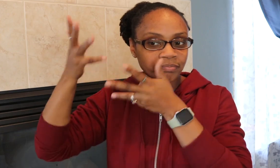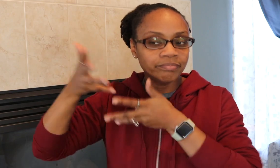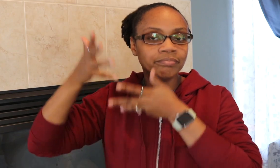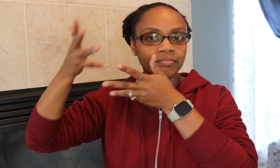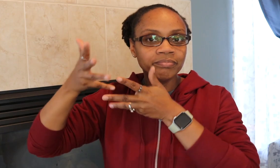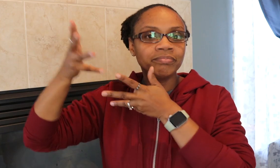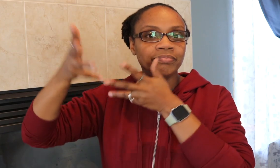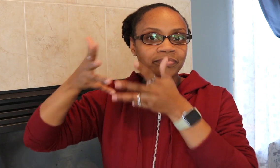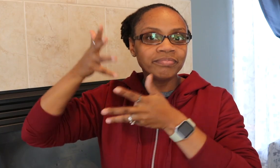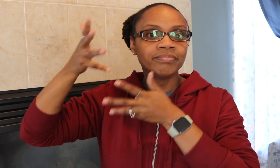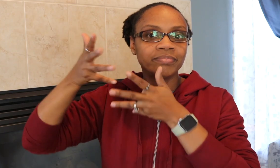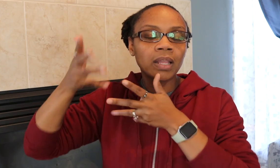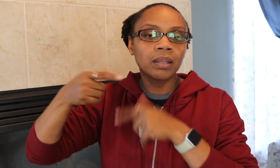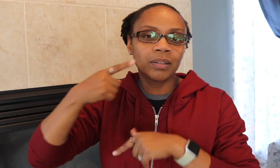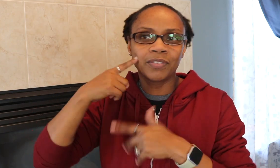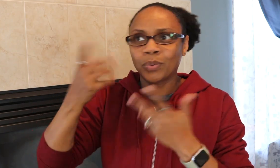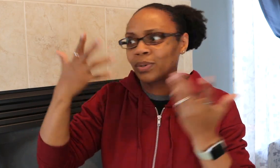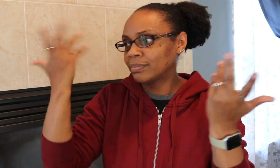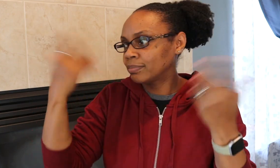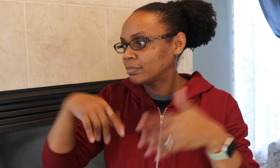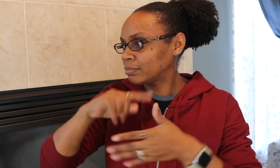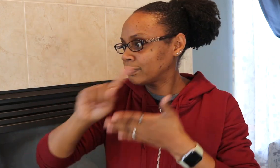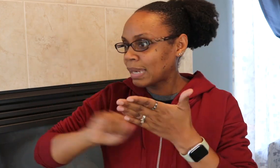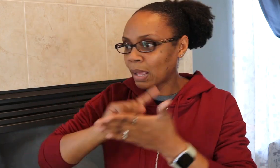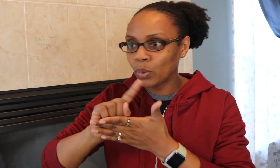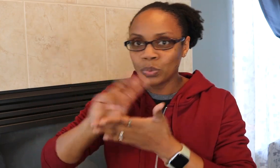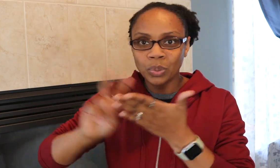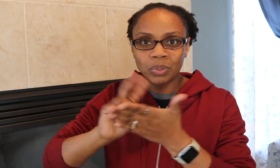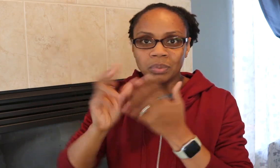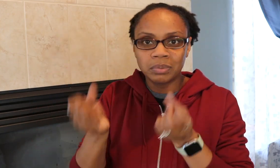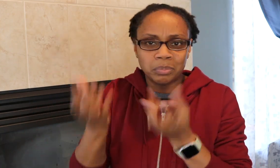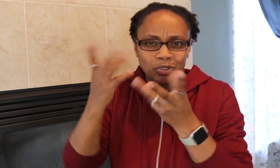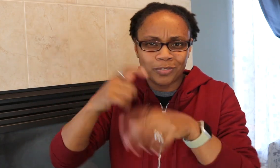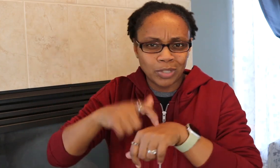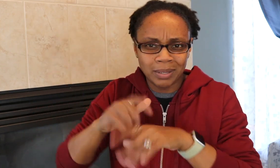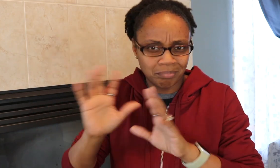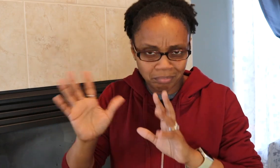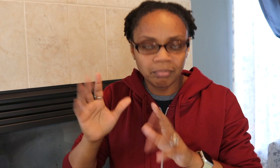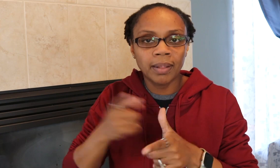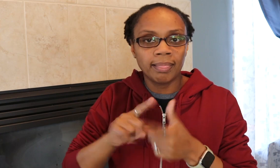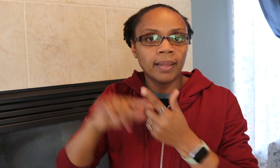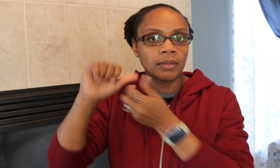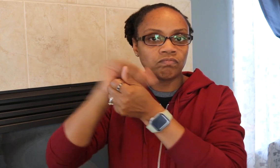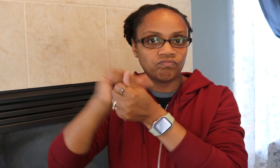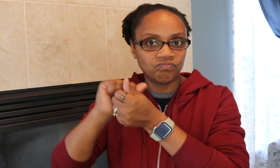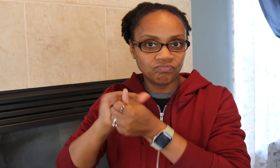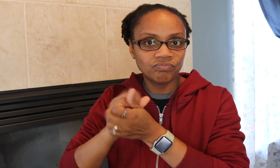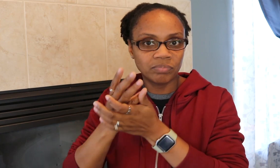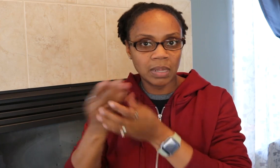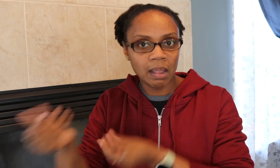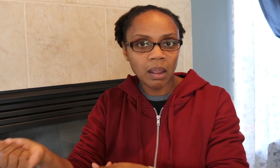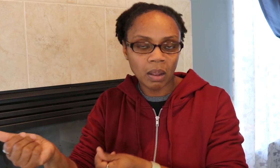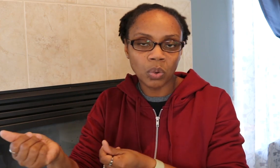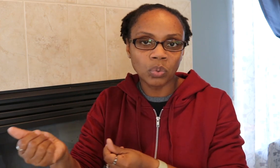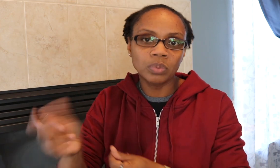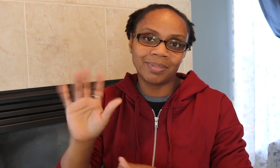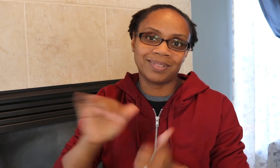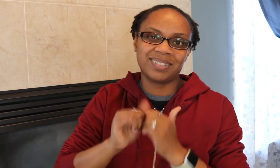topper to my deep conditioner and let the whole thing marinate for maybe an hour, 2 hours, however long it ends up being that I deep